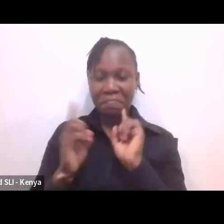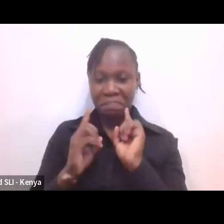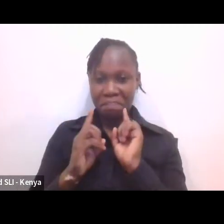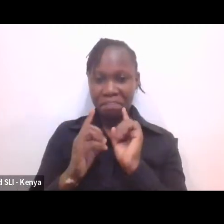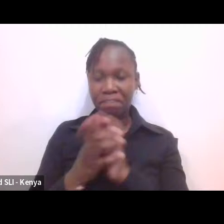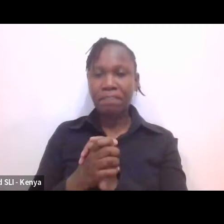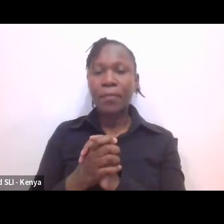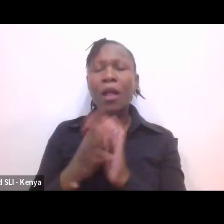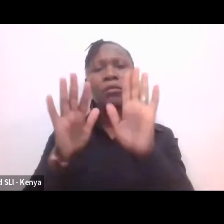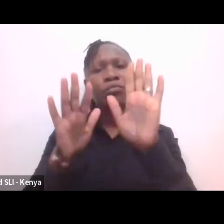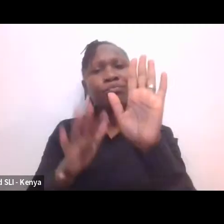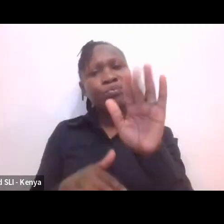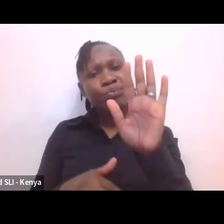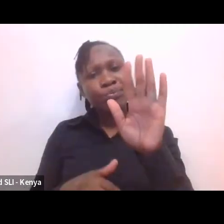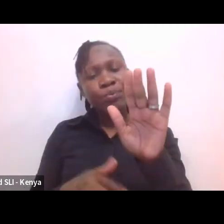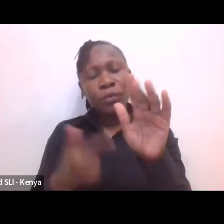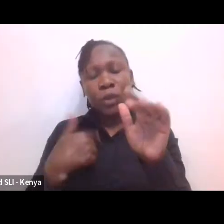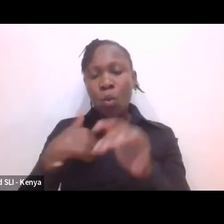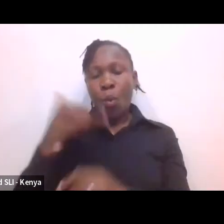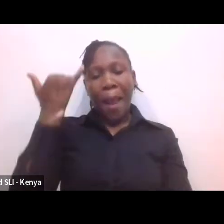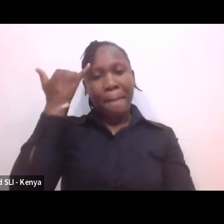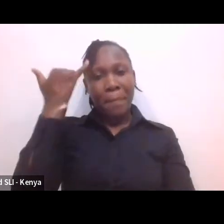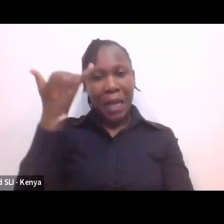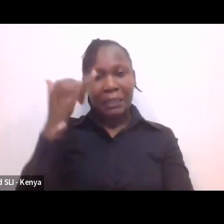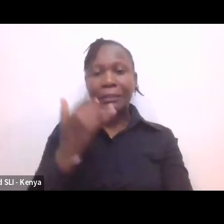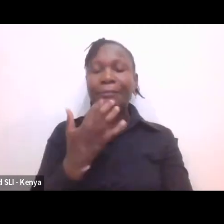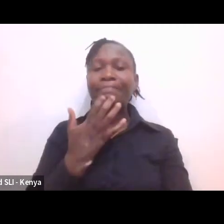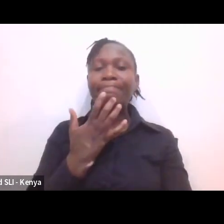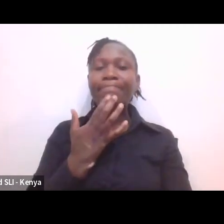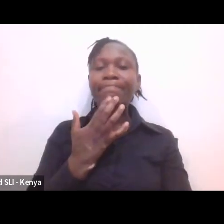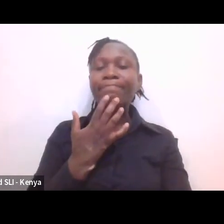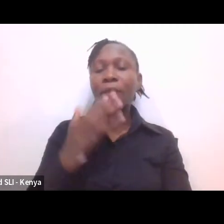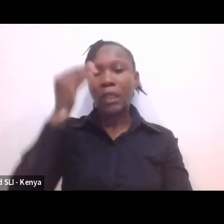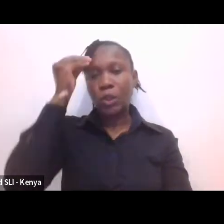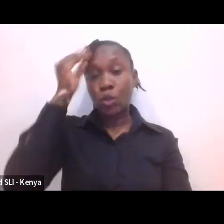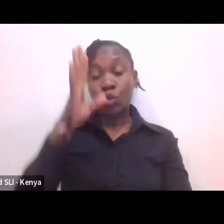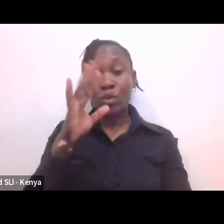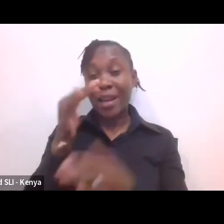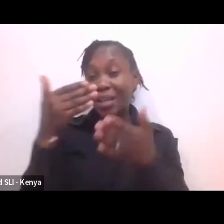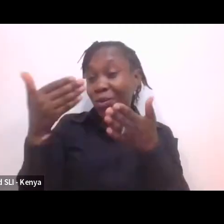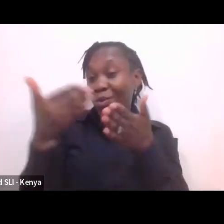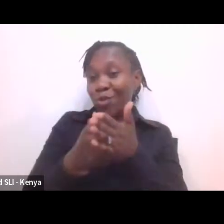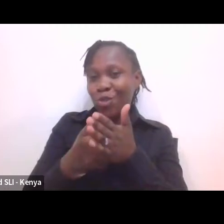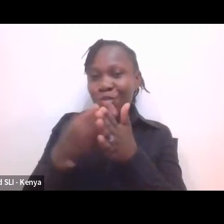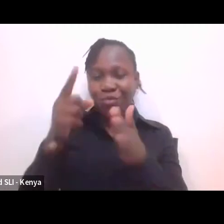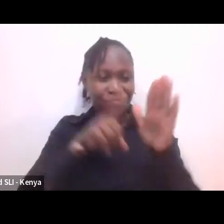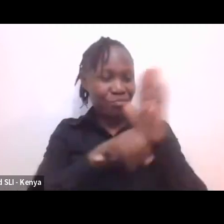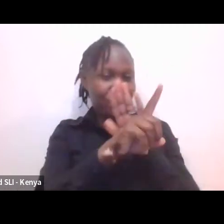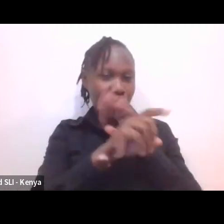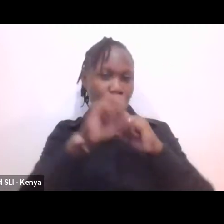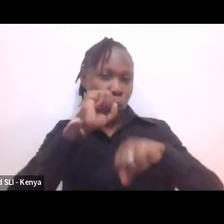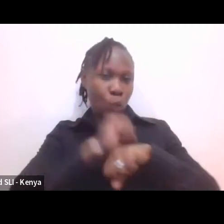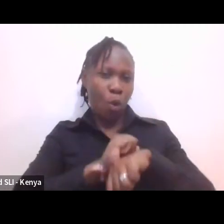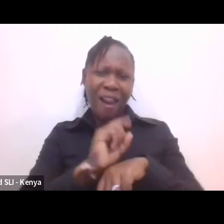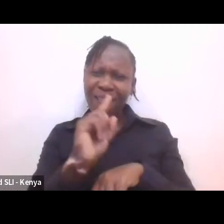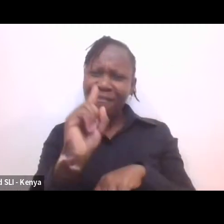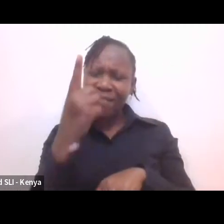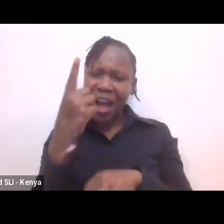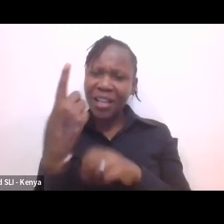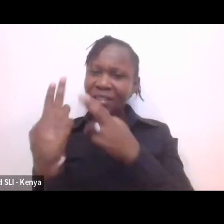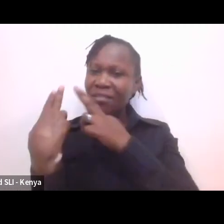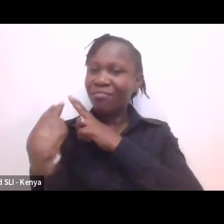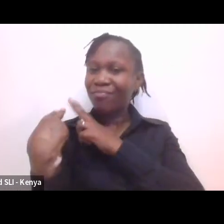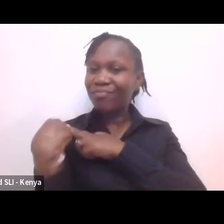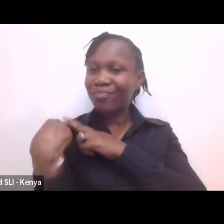let's imagine that a student is newly enrolled at your school. Your first task is to